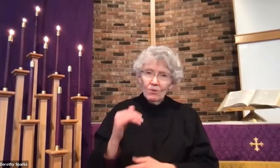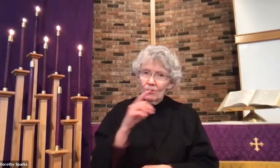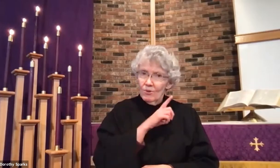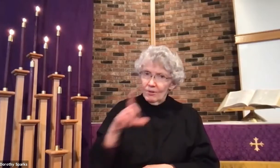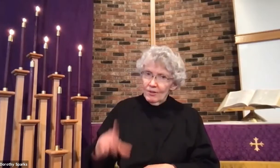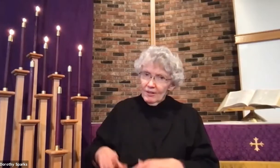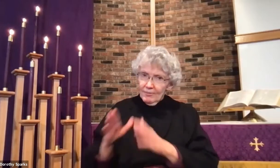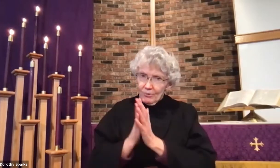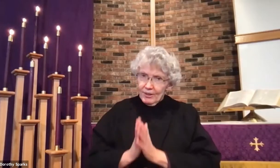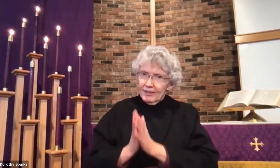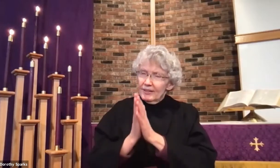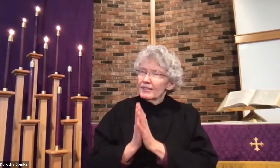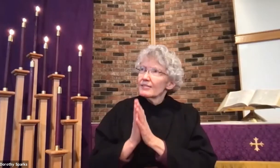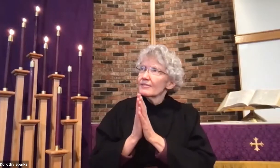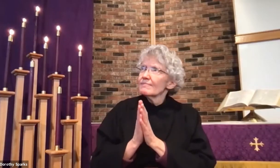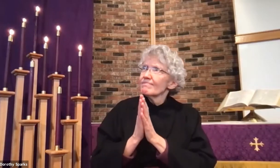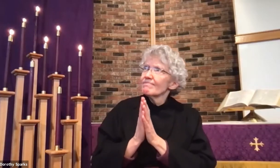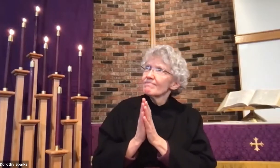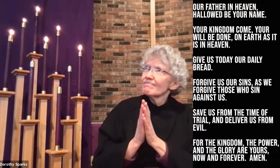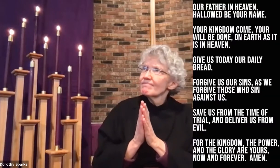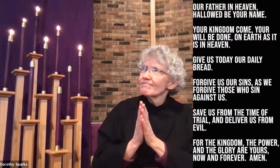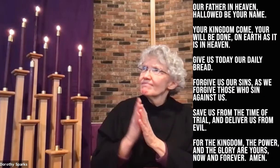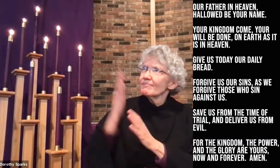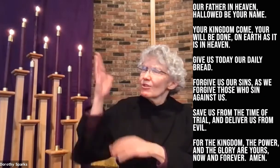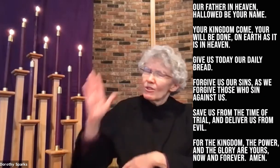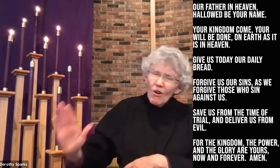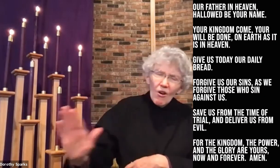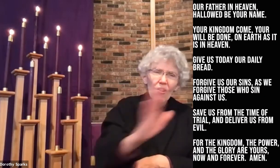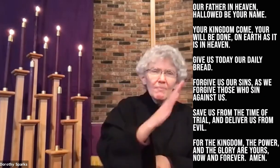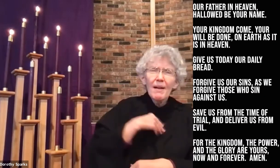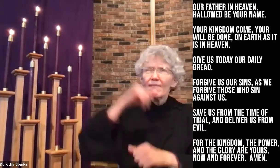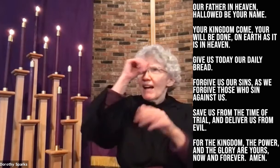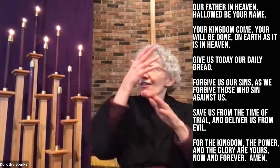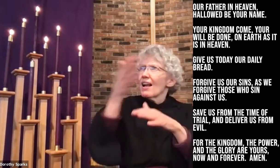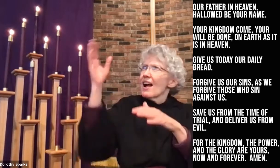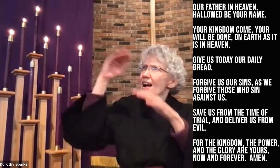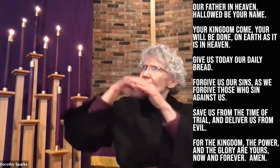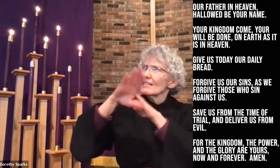We invite you to sign the Lord's Prayer. Again, this will not be voiced.